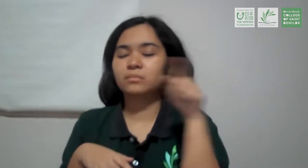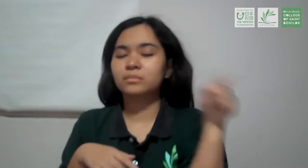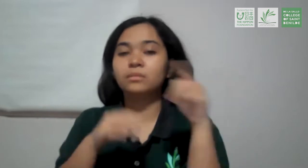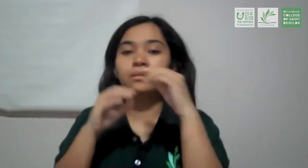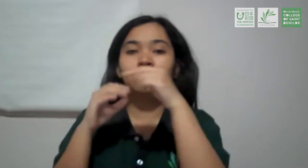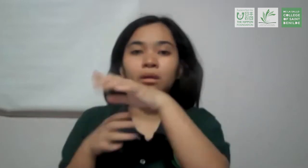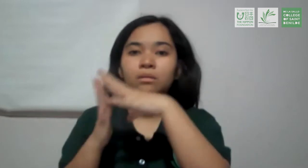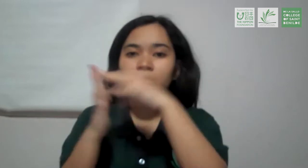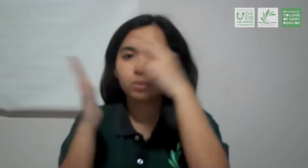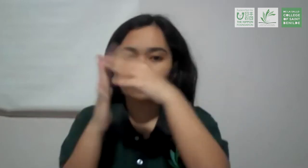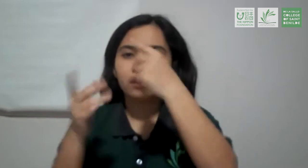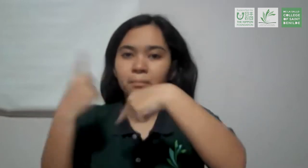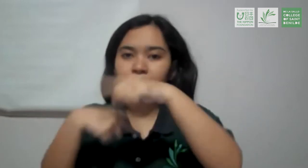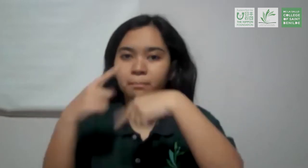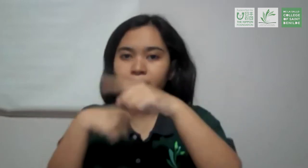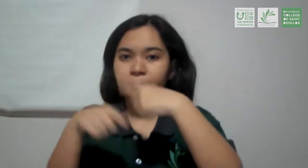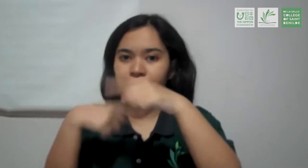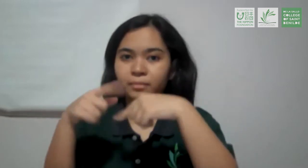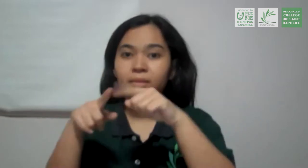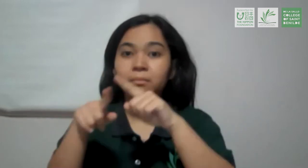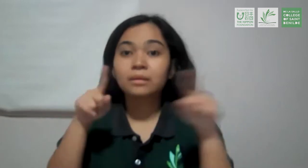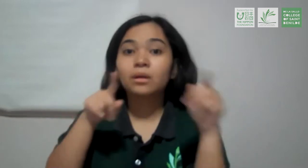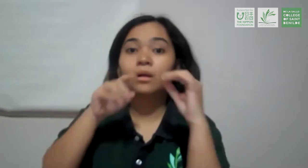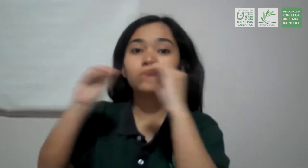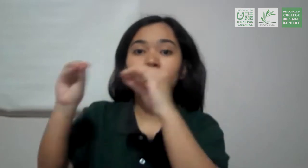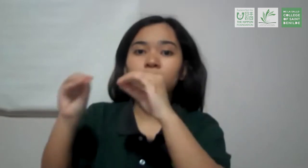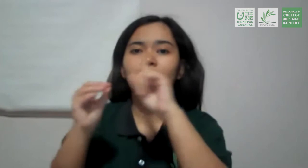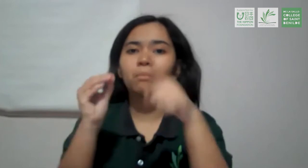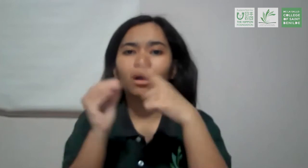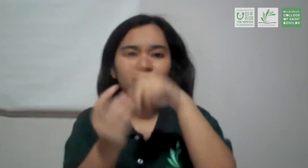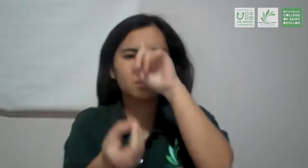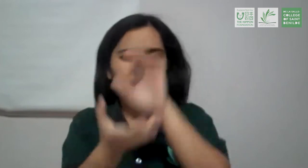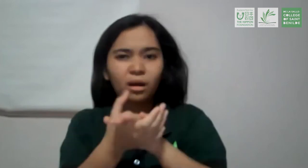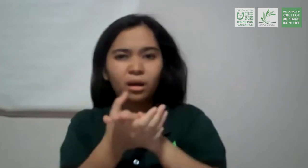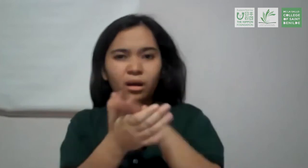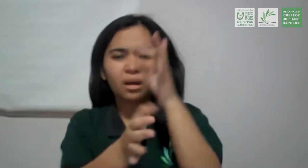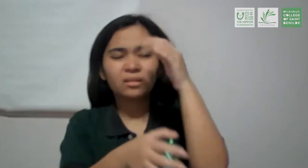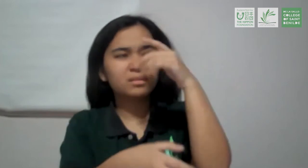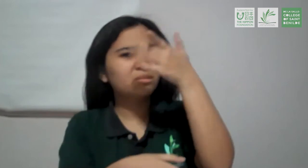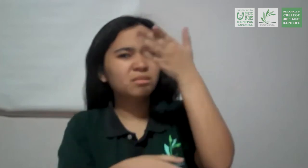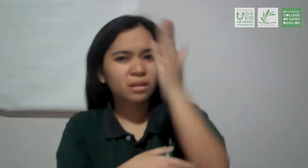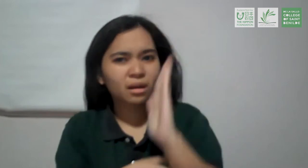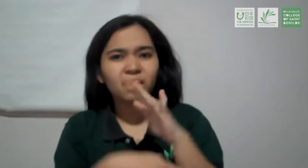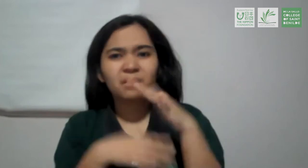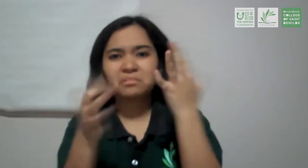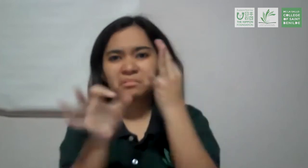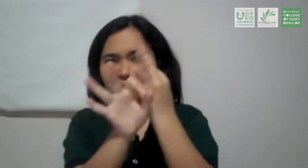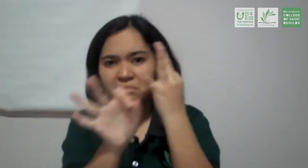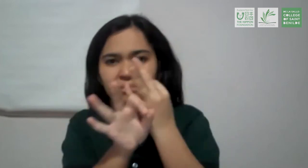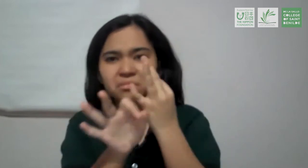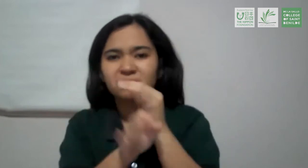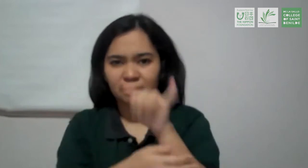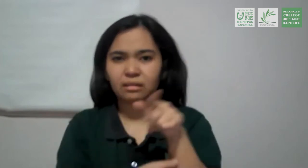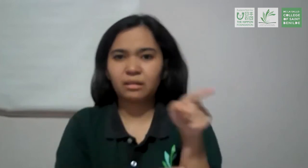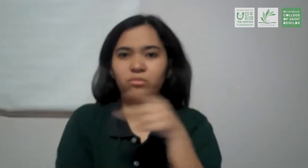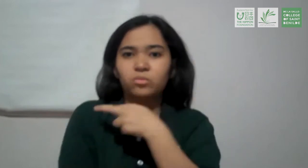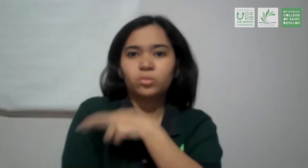name of Prado, who wanted to learn sign language and also teach them about religion and